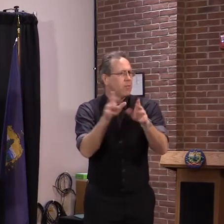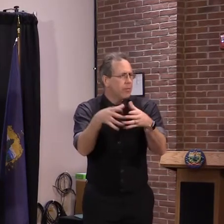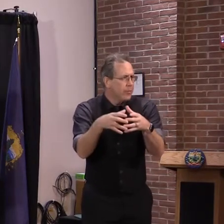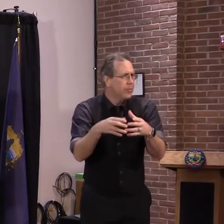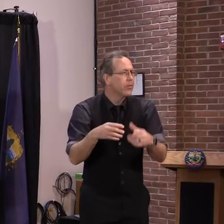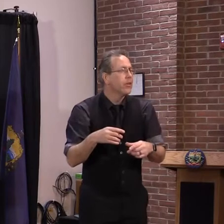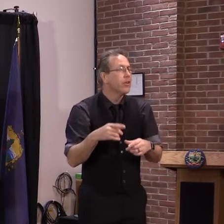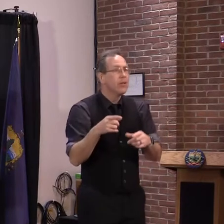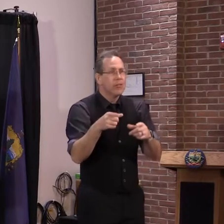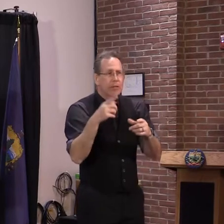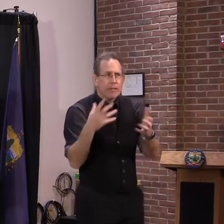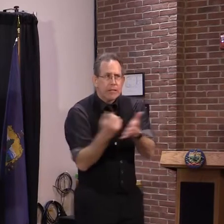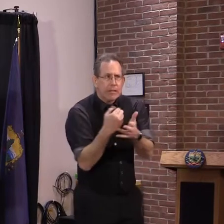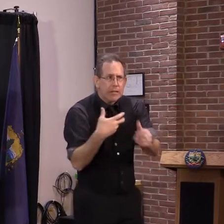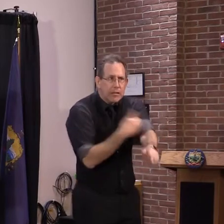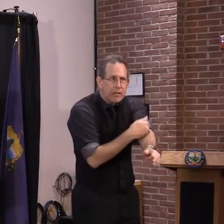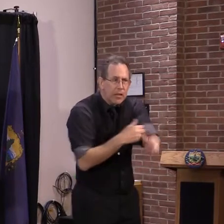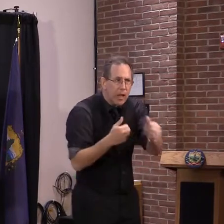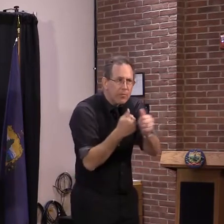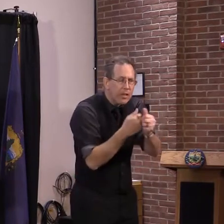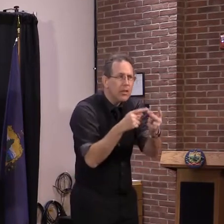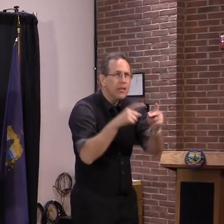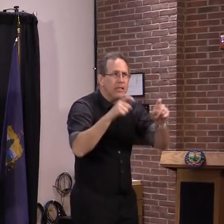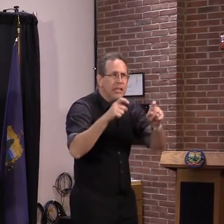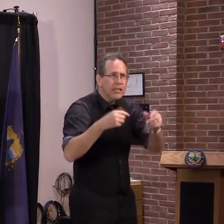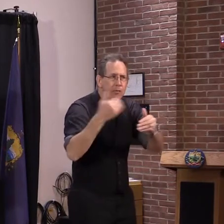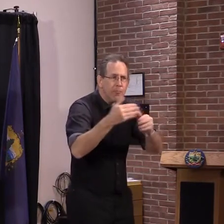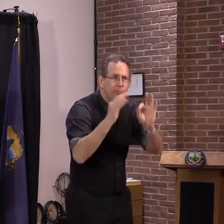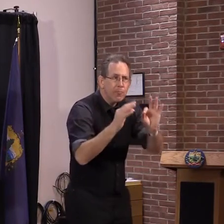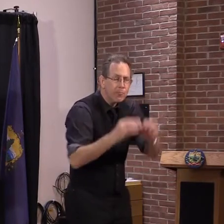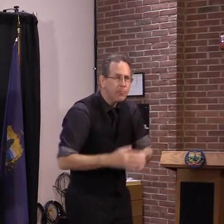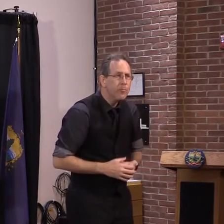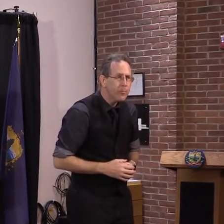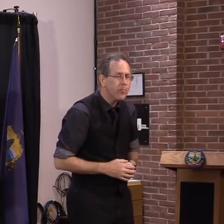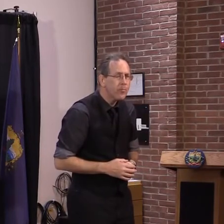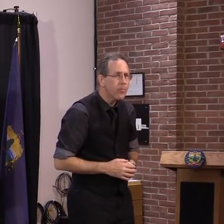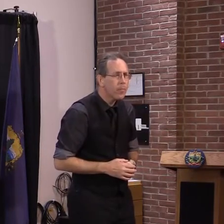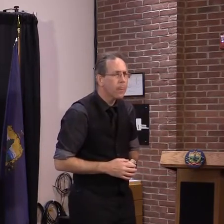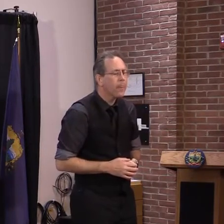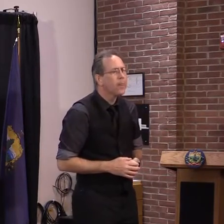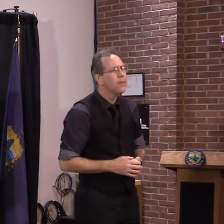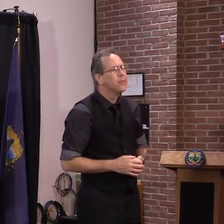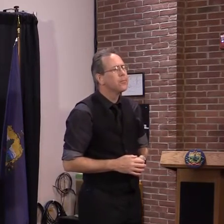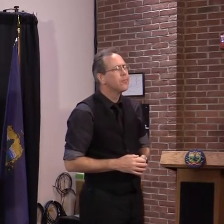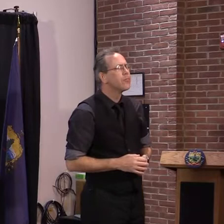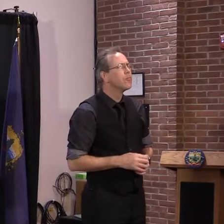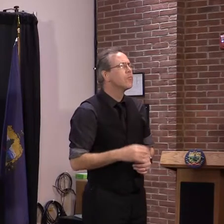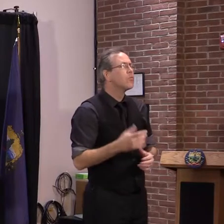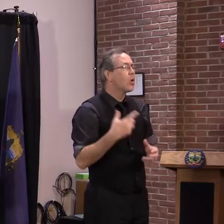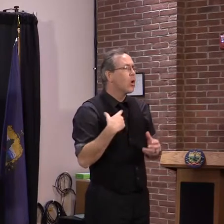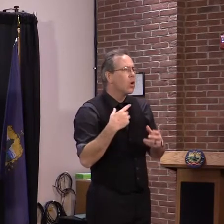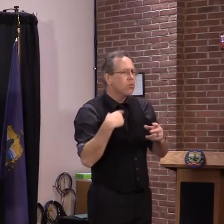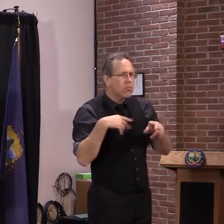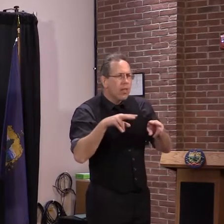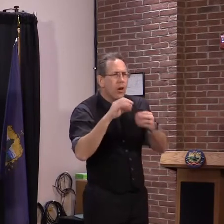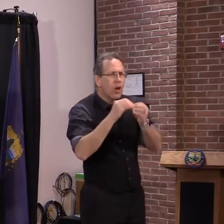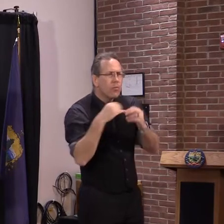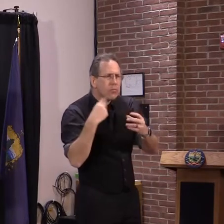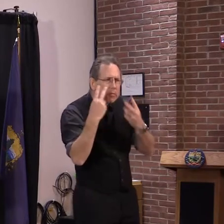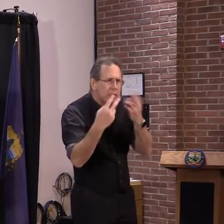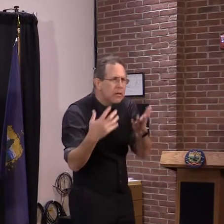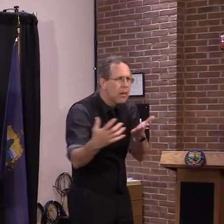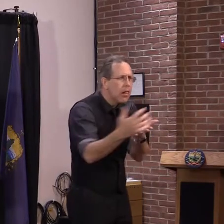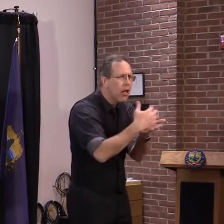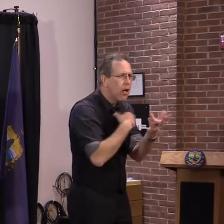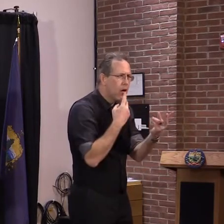timely testing and treatment. We'll continue to follow trends in our COVID data to make informed decisions as we have